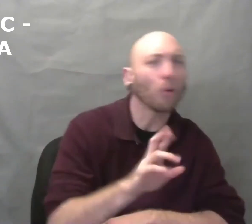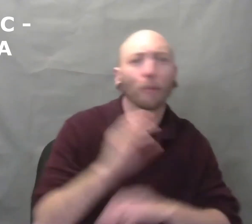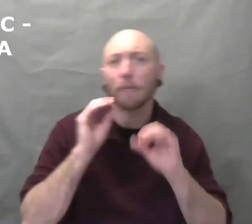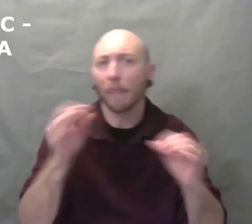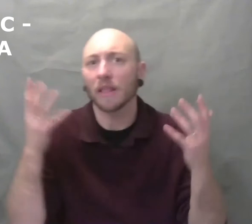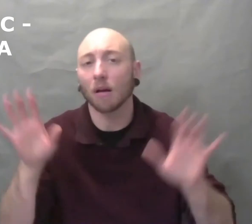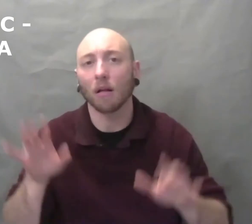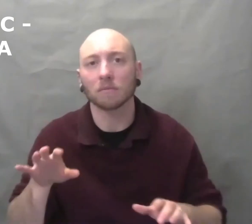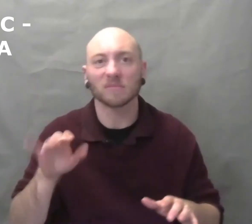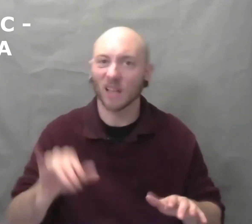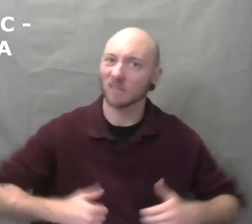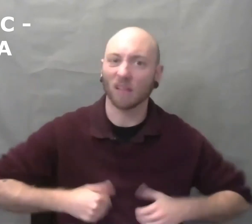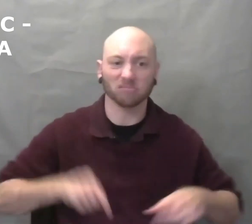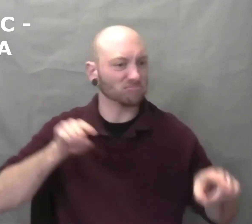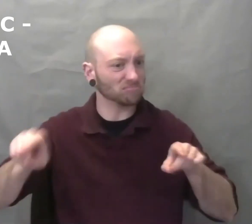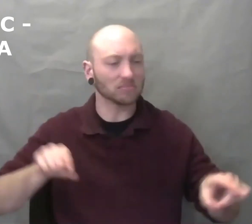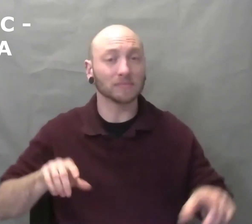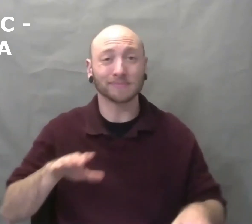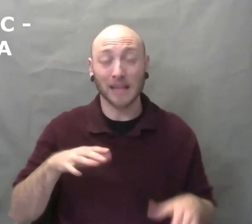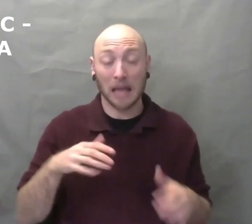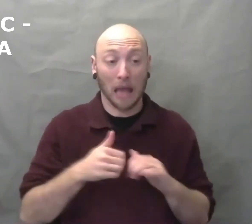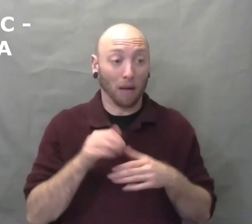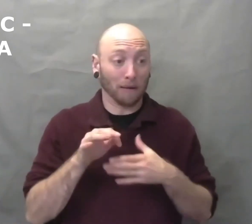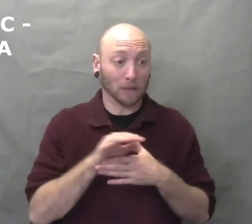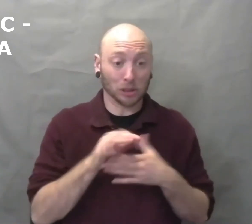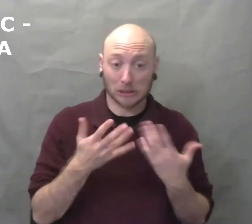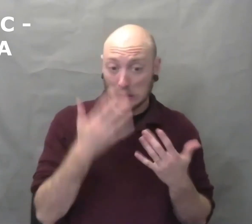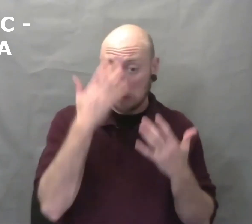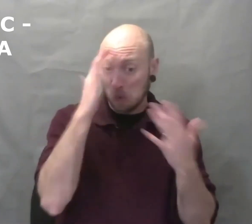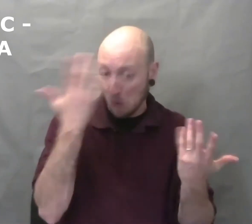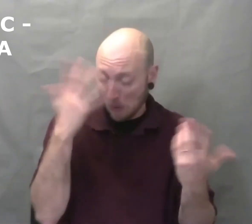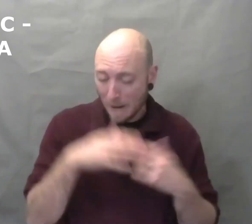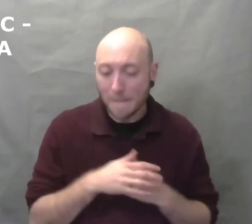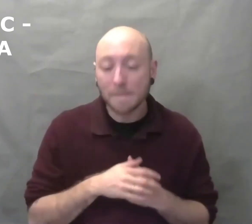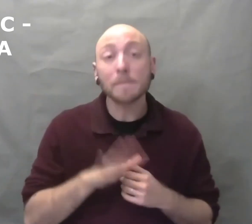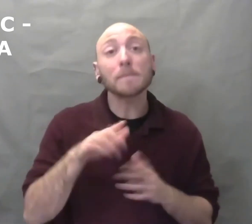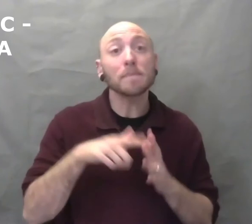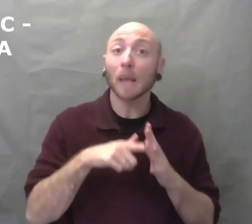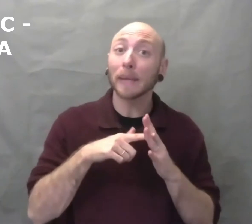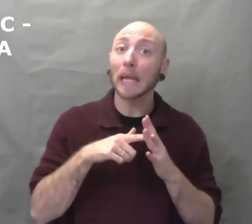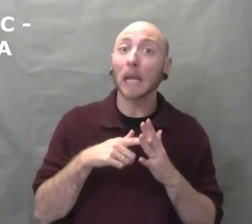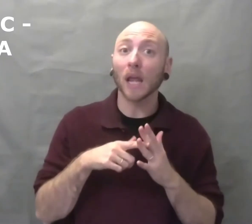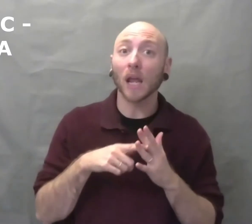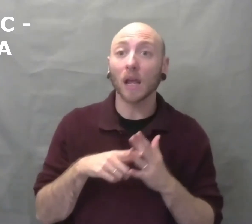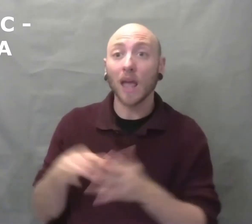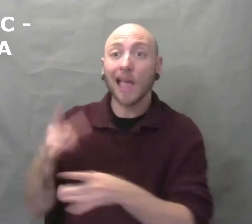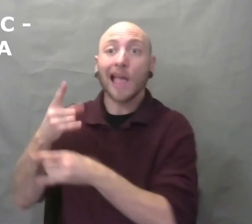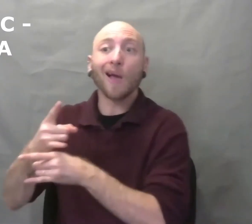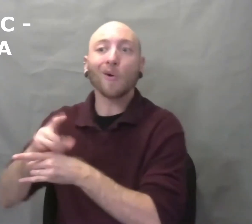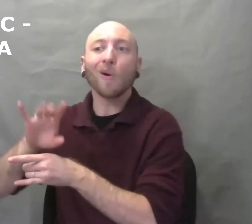like. I don't know how I functioned. I don't know. In the beginning, I wasn't much of the drinker. I was more of the herbal